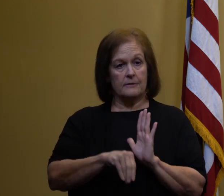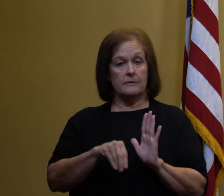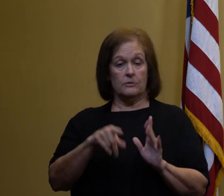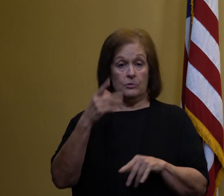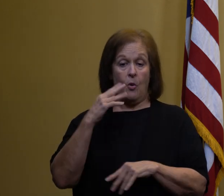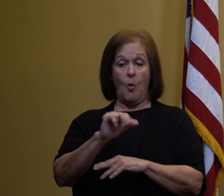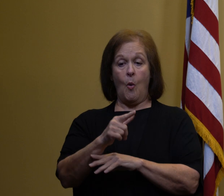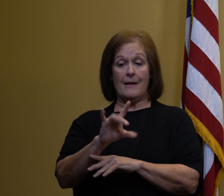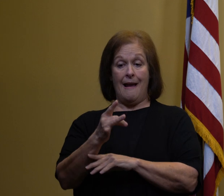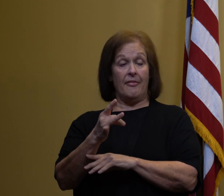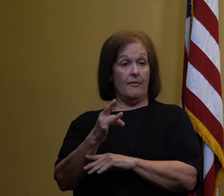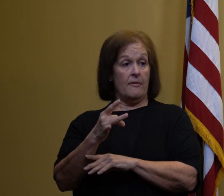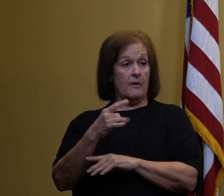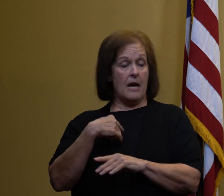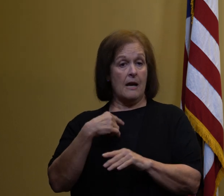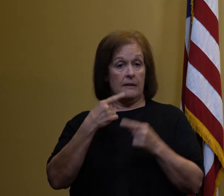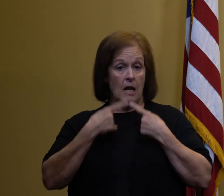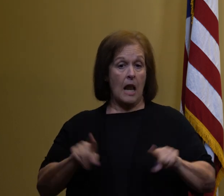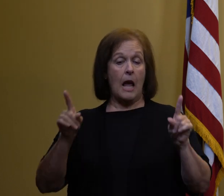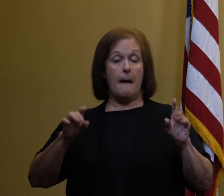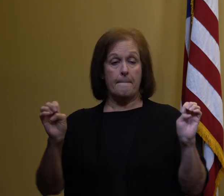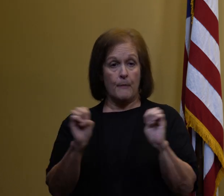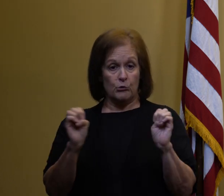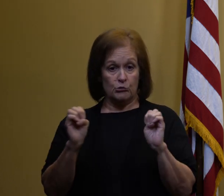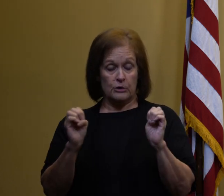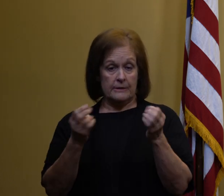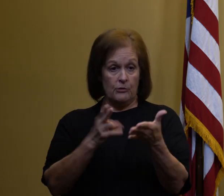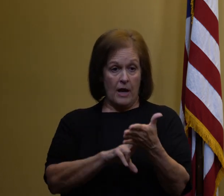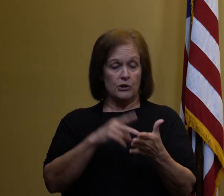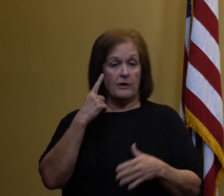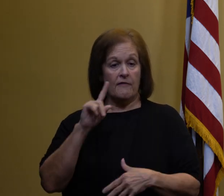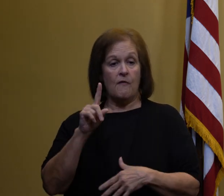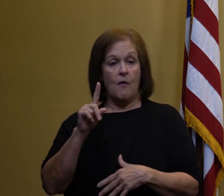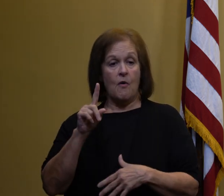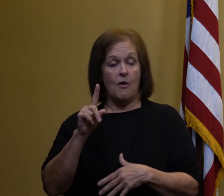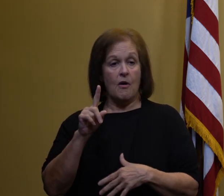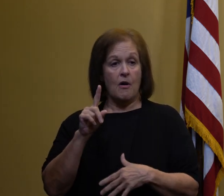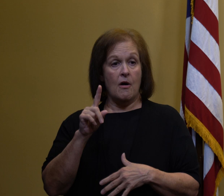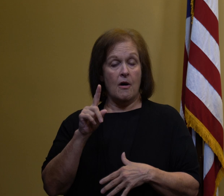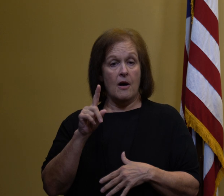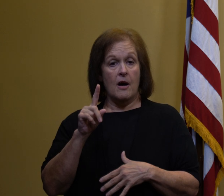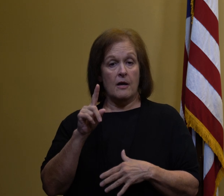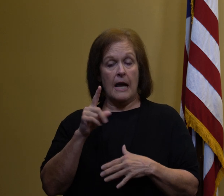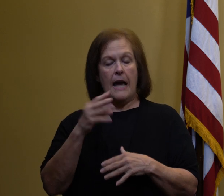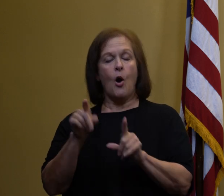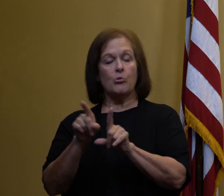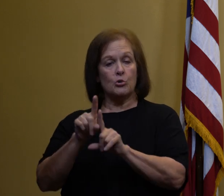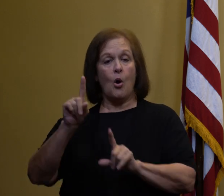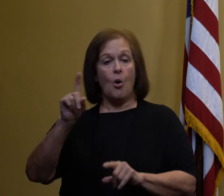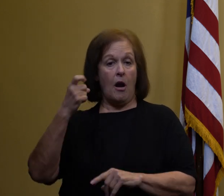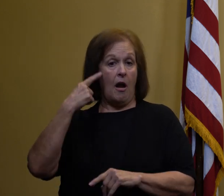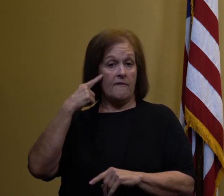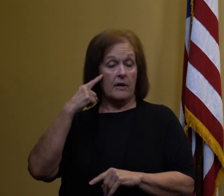know, on August the 8th, I did declare an emergency declaration that was then followed by our governor, John